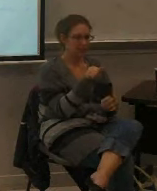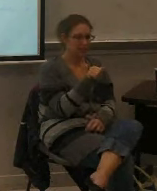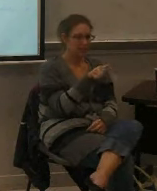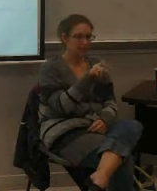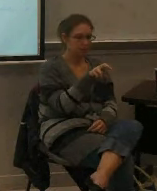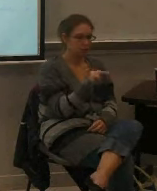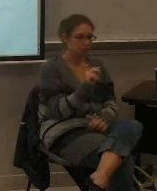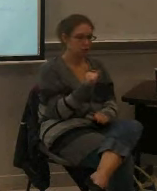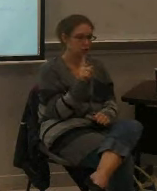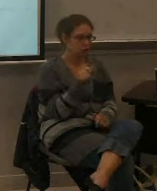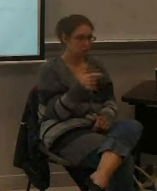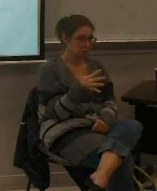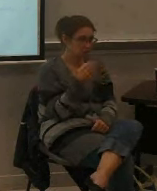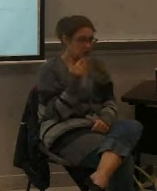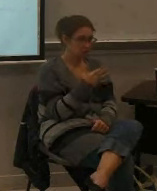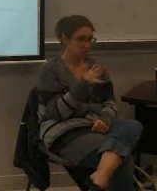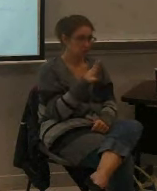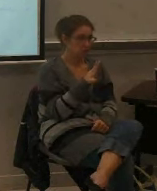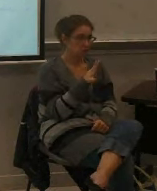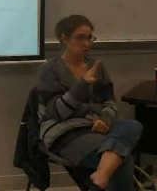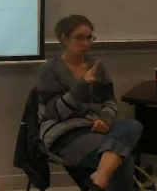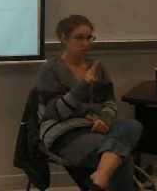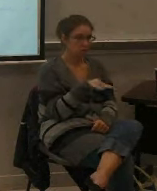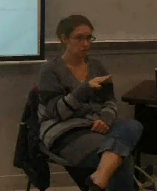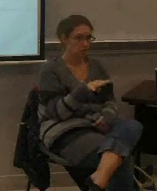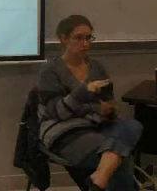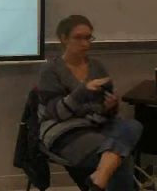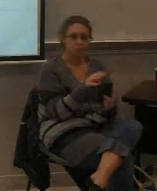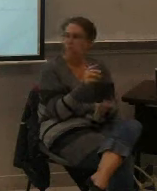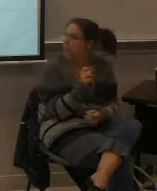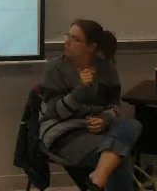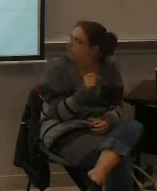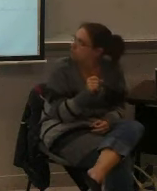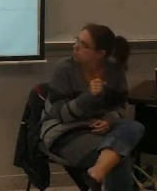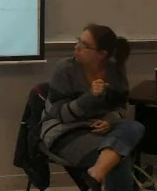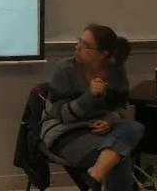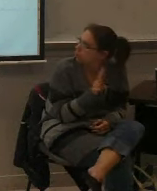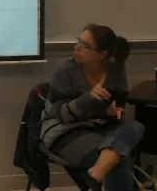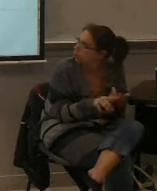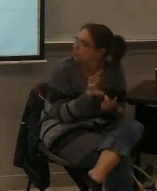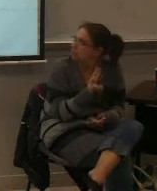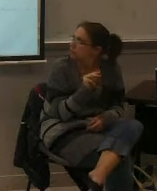or trout can go pretty good. They can go 44 to 6 meters per second,